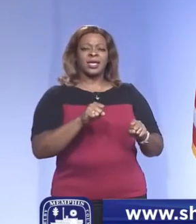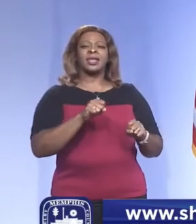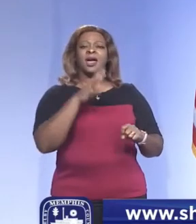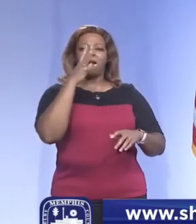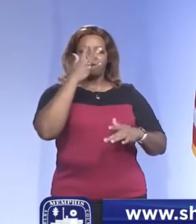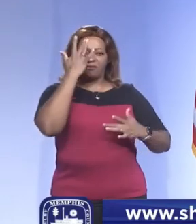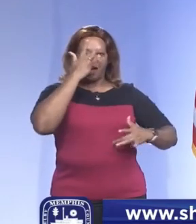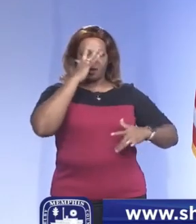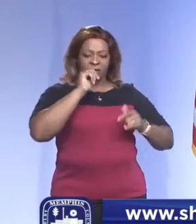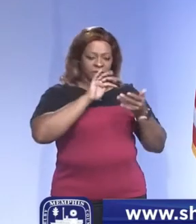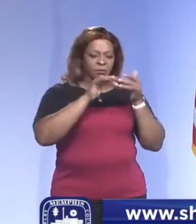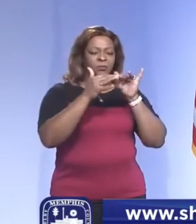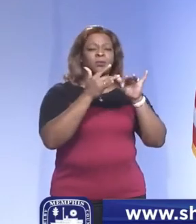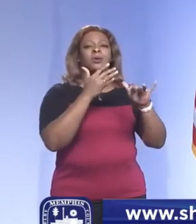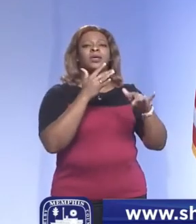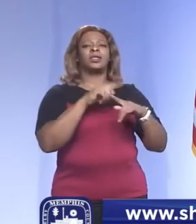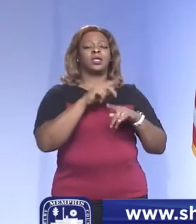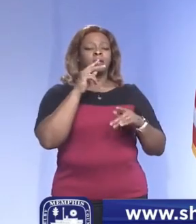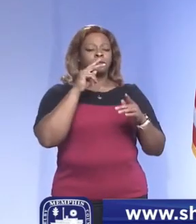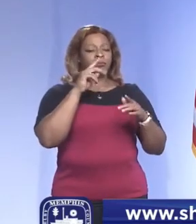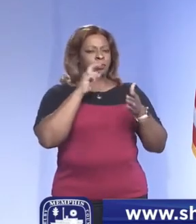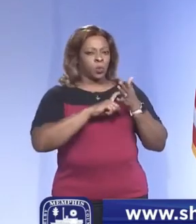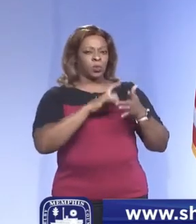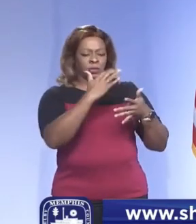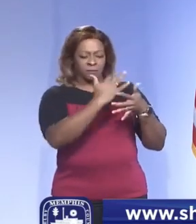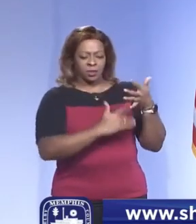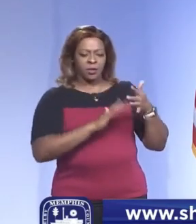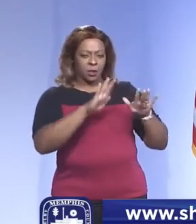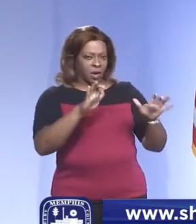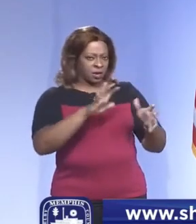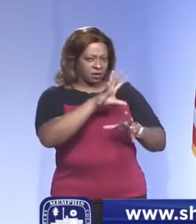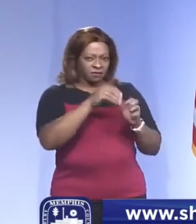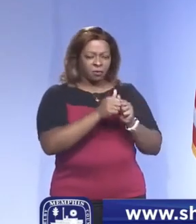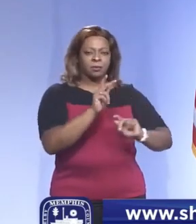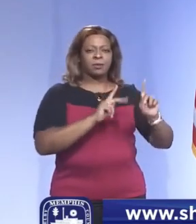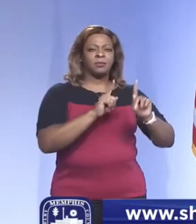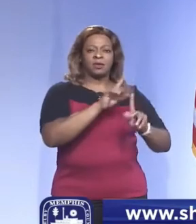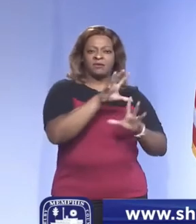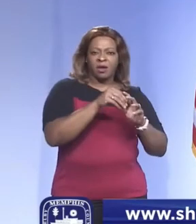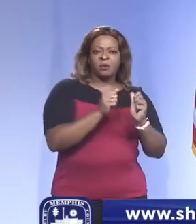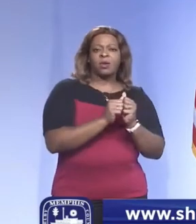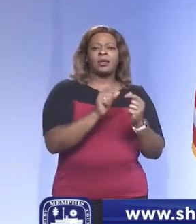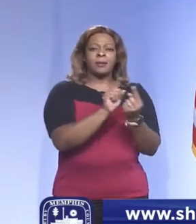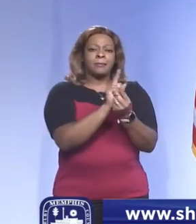virus. We look into all the activities they were involved with all the people that they came